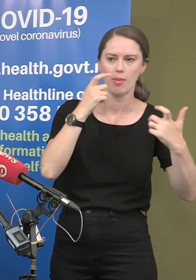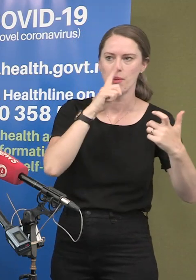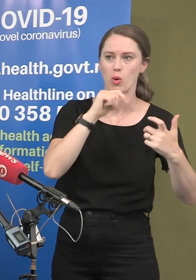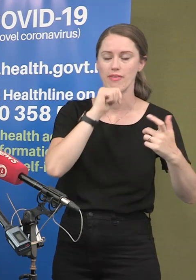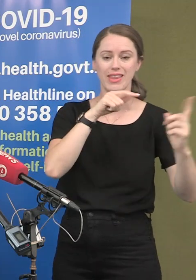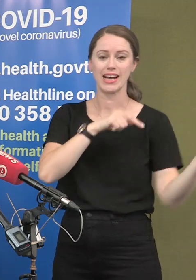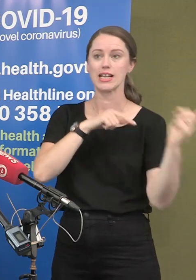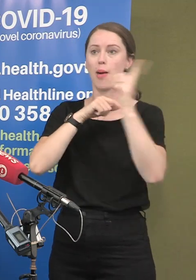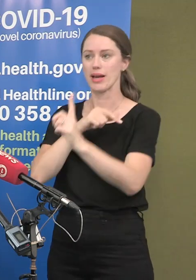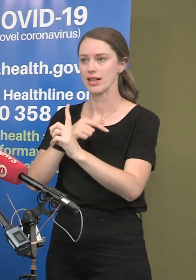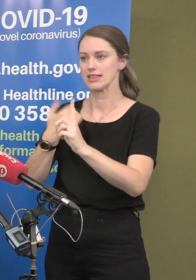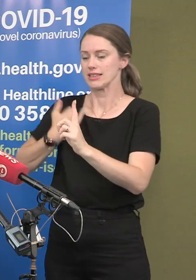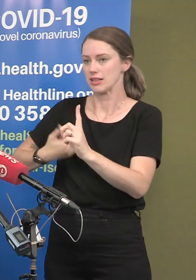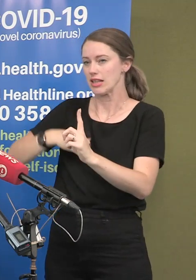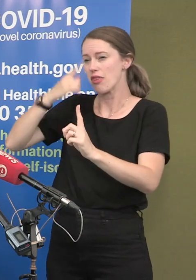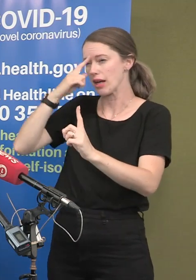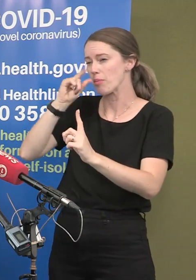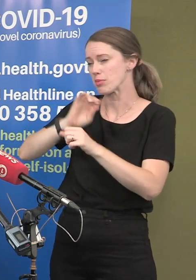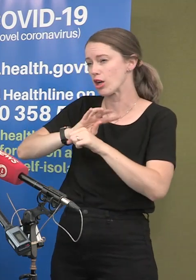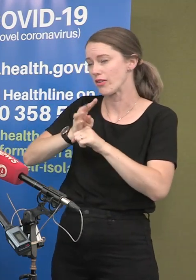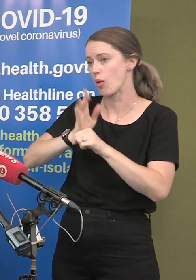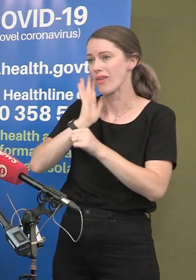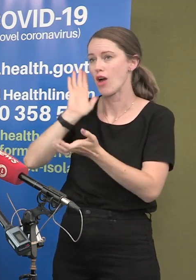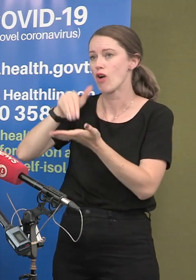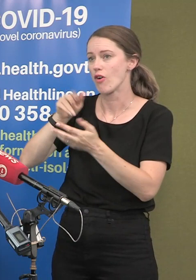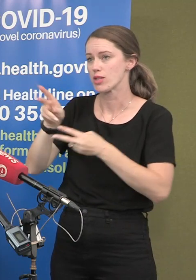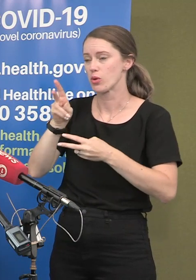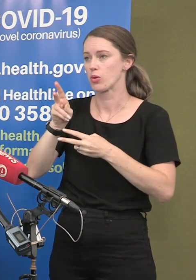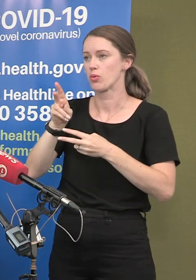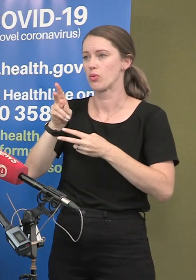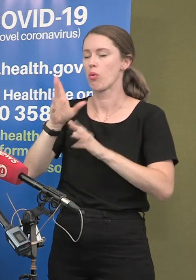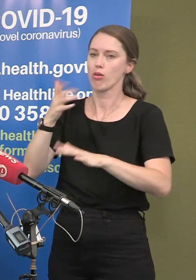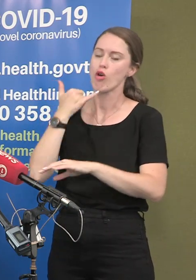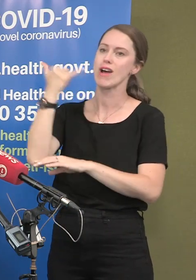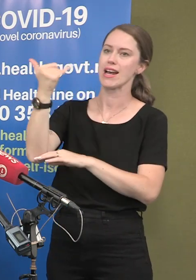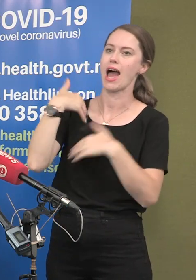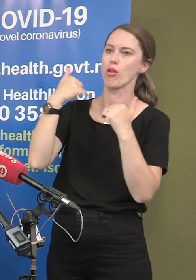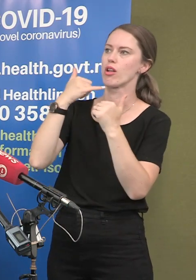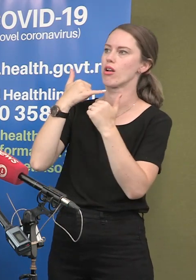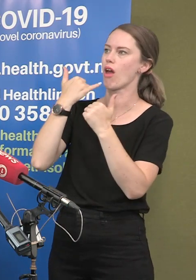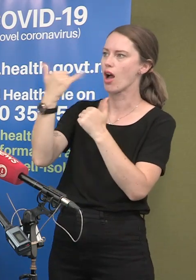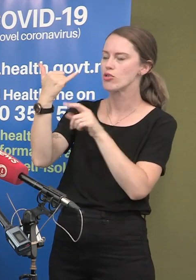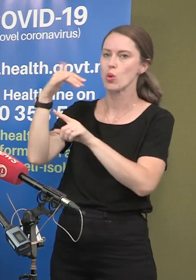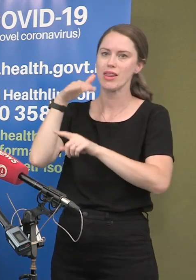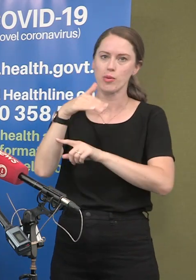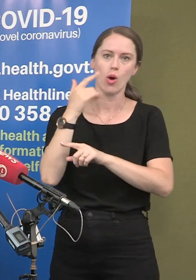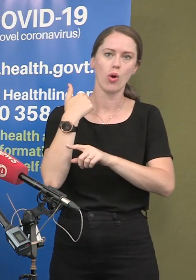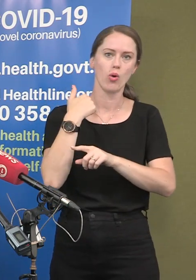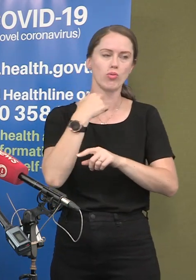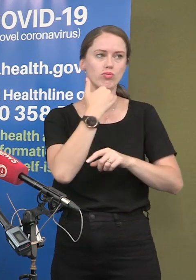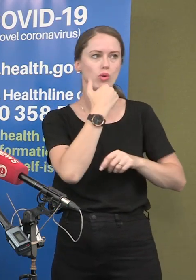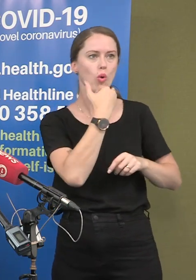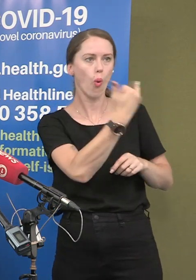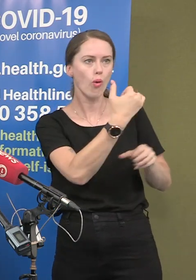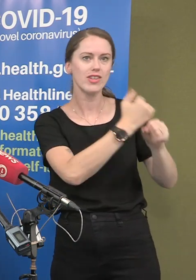are presenting with symptoms and they think it could be COVID-19. Ring Healthline, call ahead to their GP if